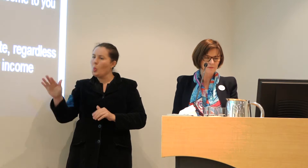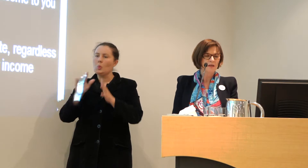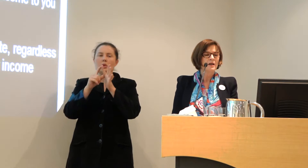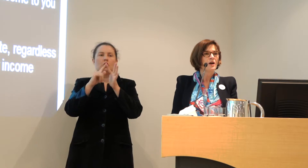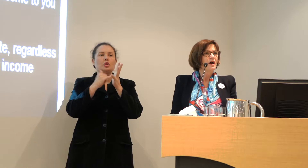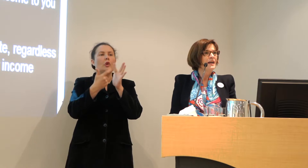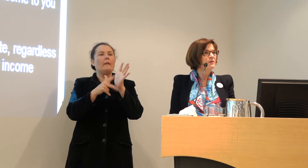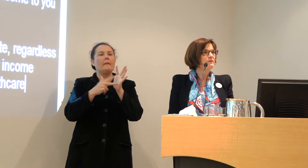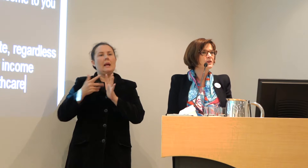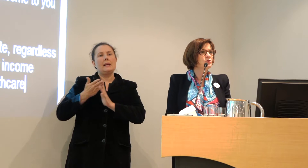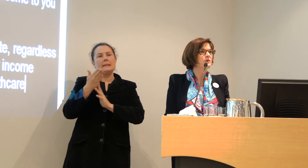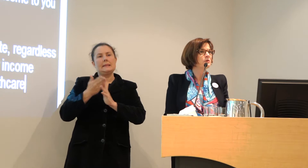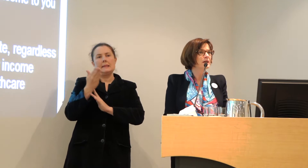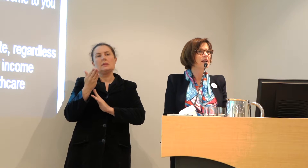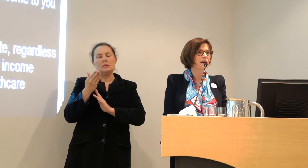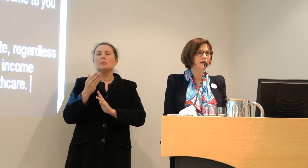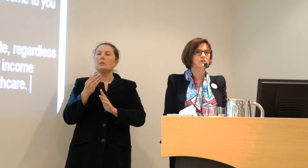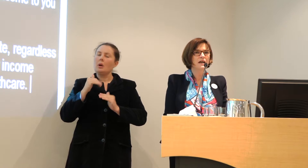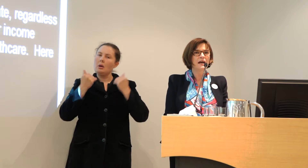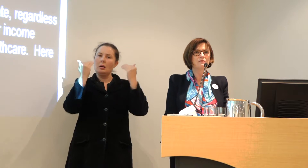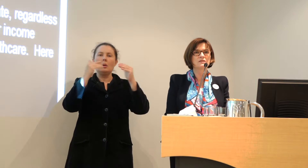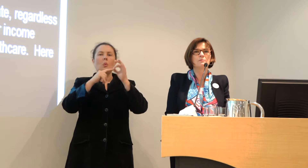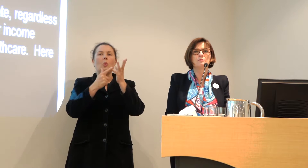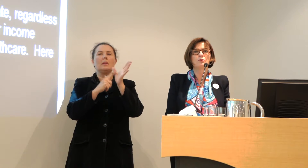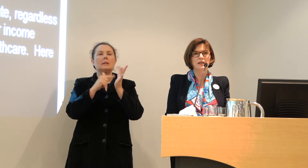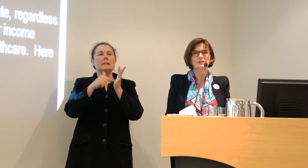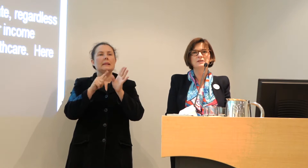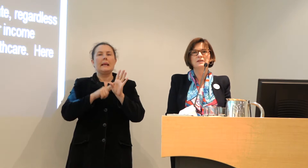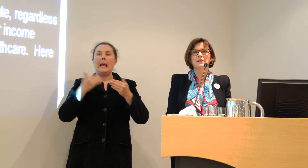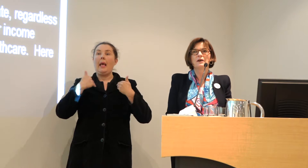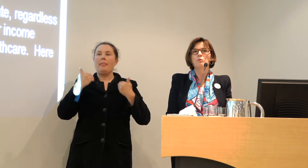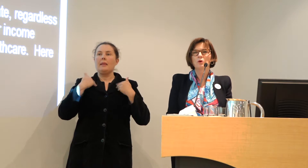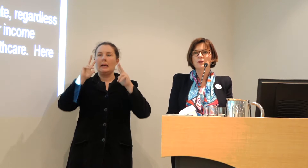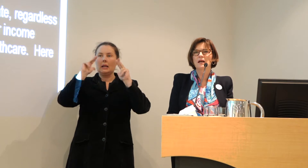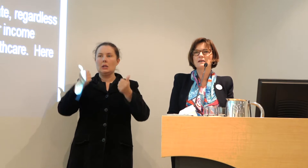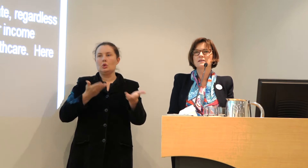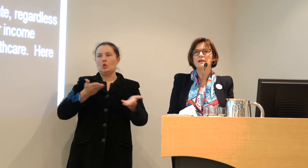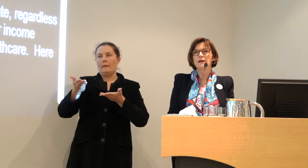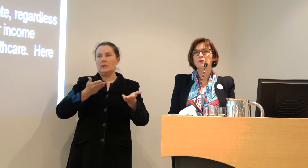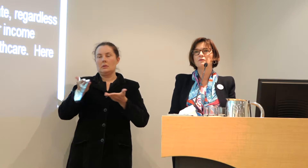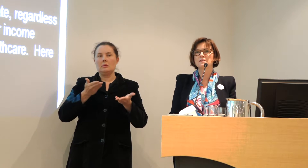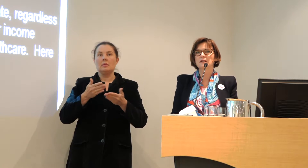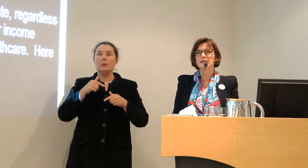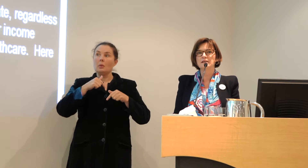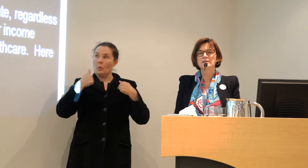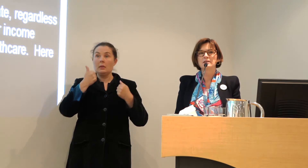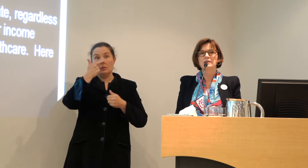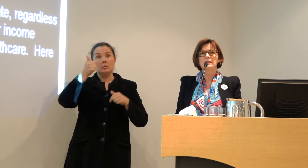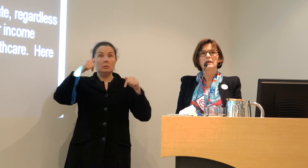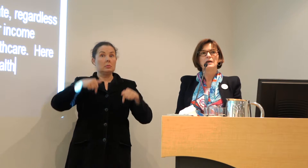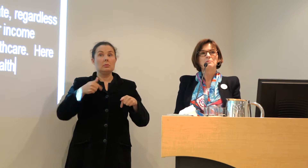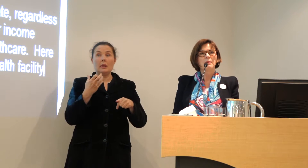care. Here in Victoria, we are lucky to have some brilliant world-class health